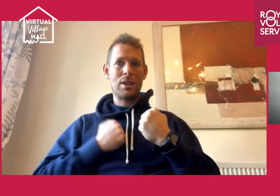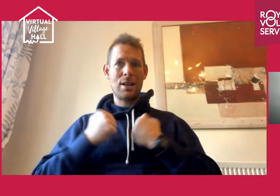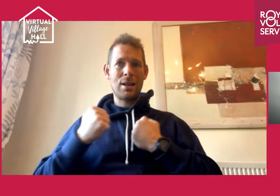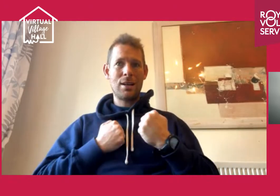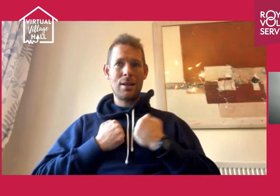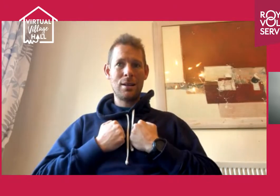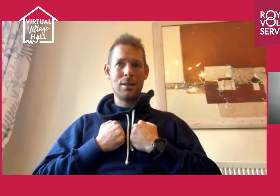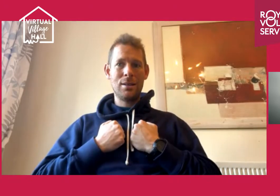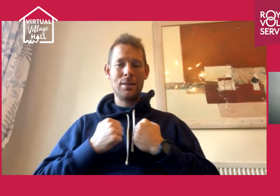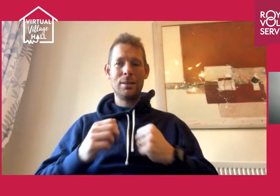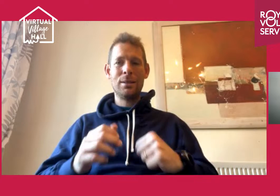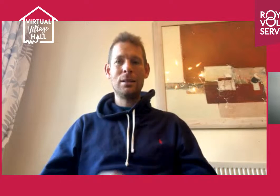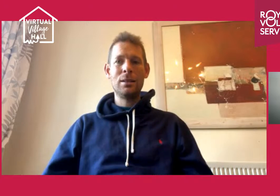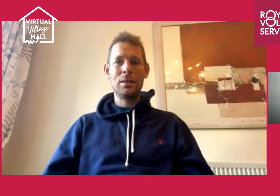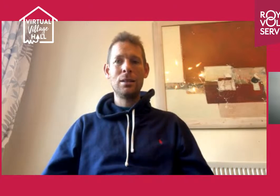and gorilla,